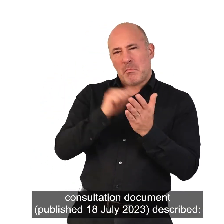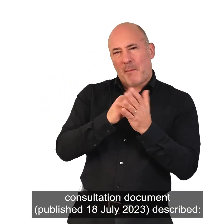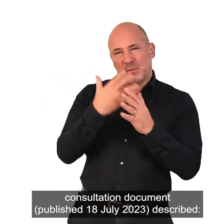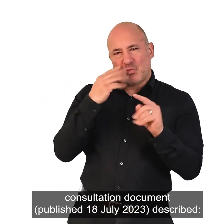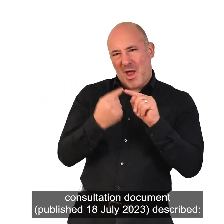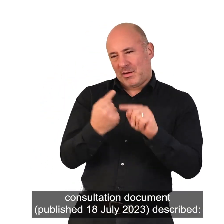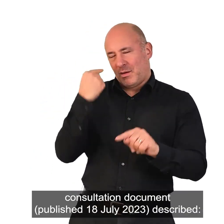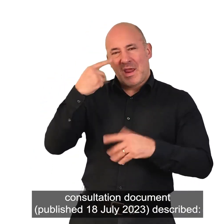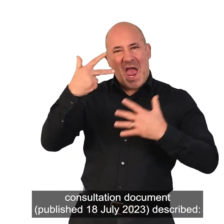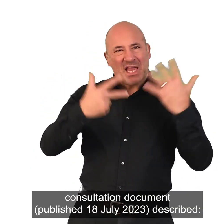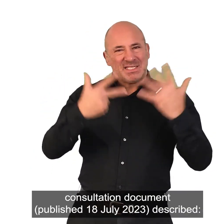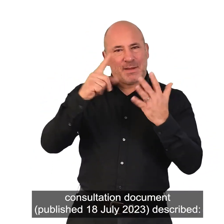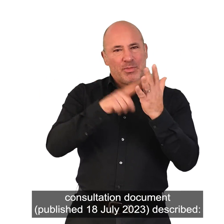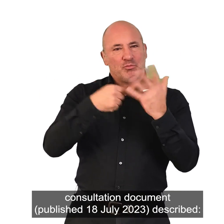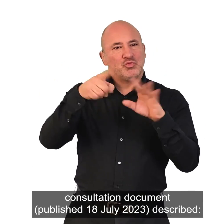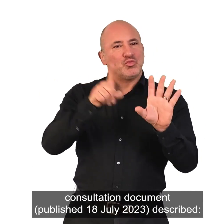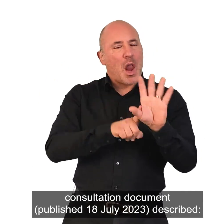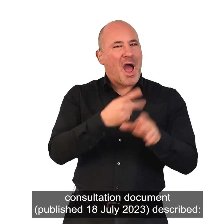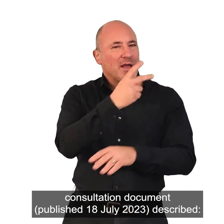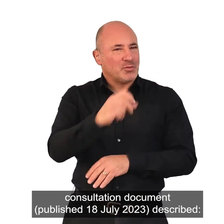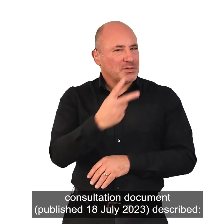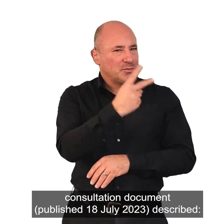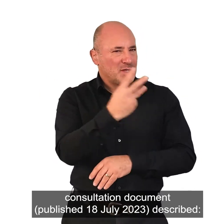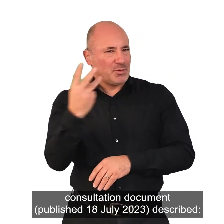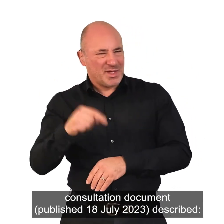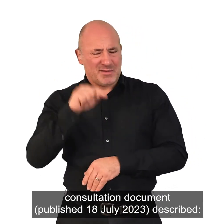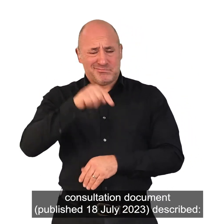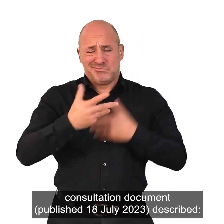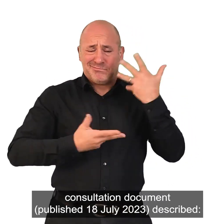Consultation document published 18th of July 2023 described